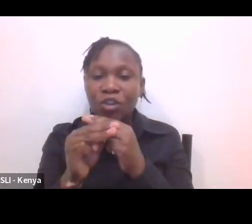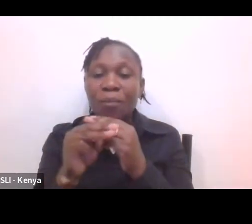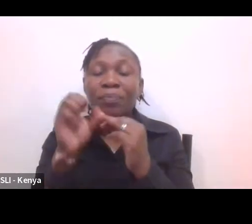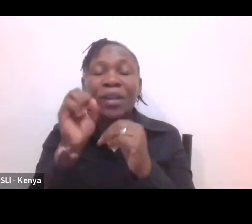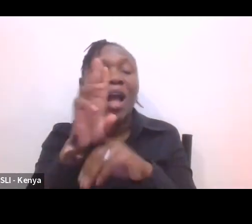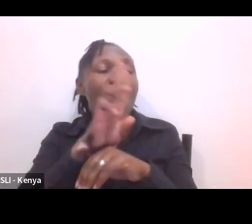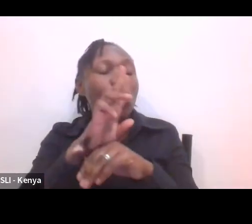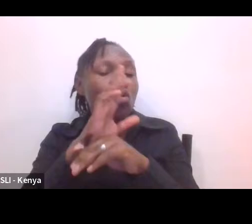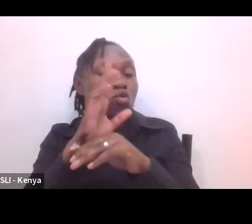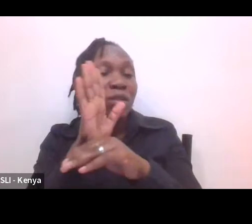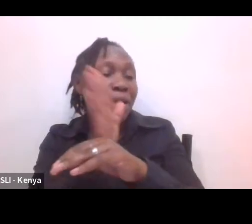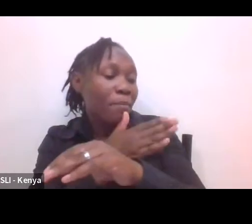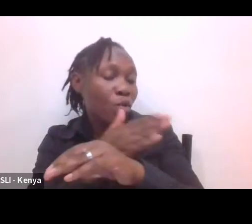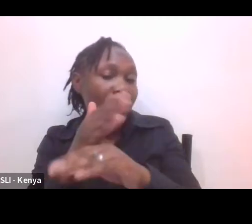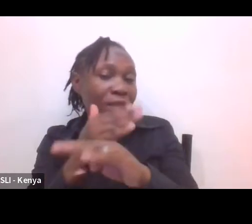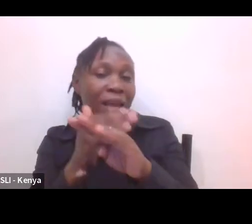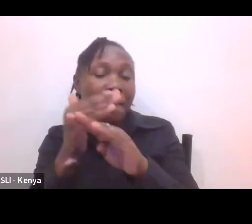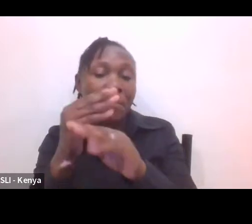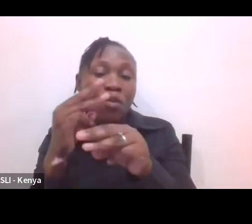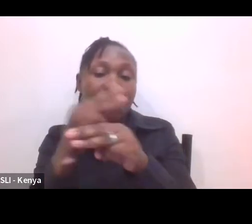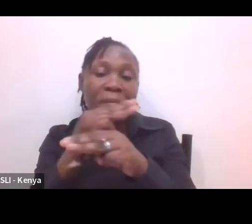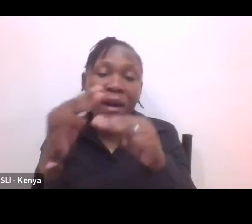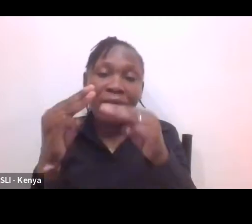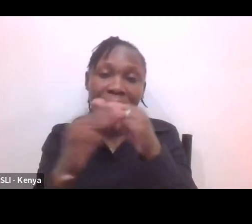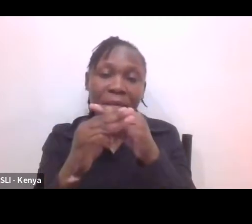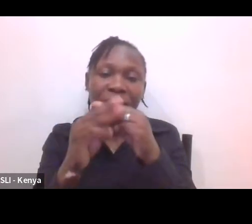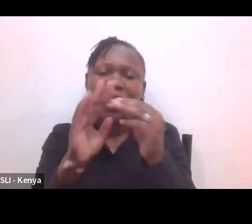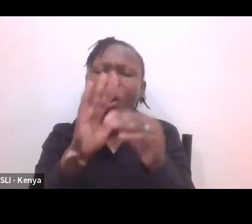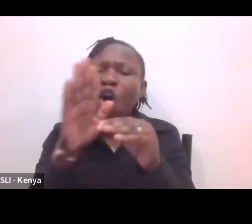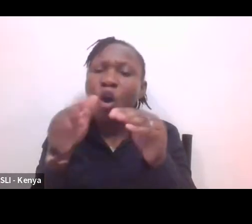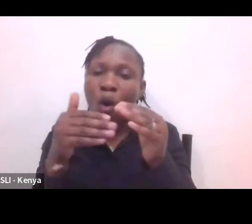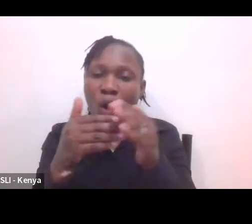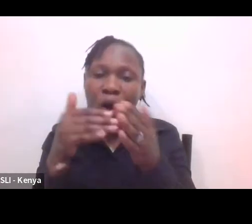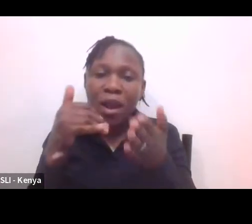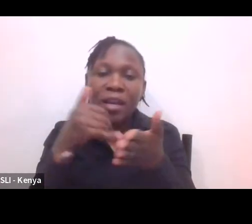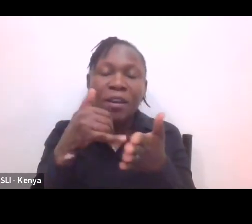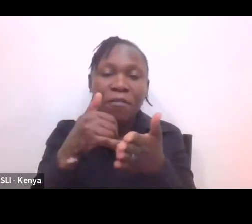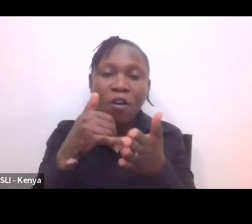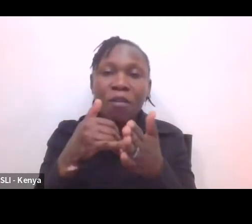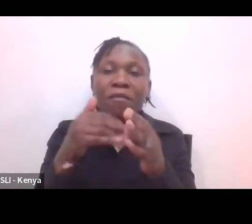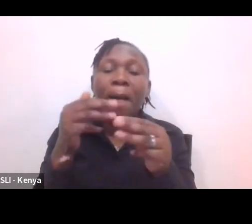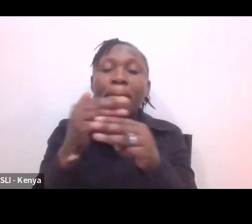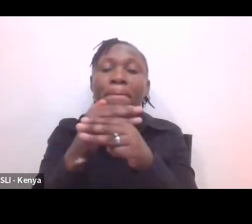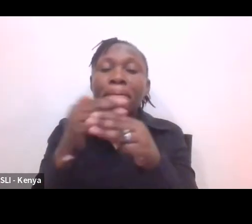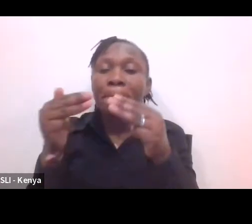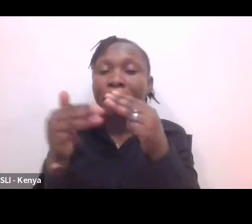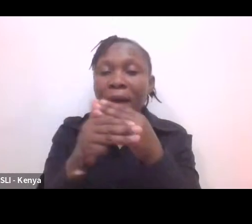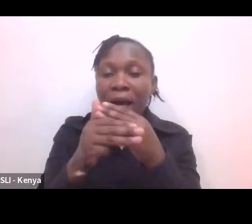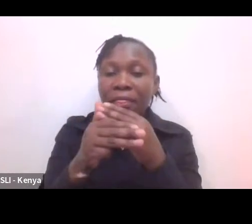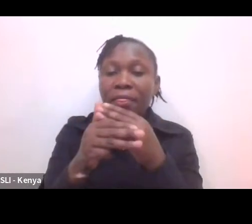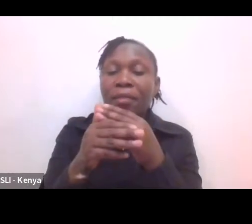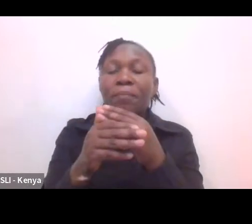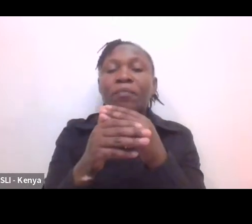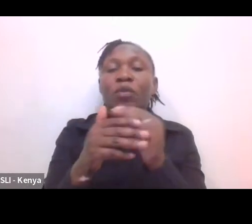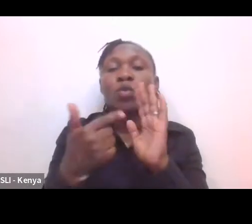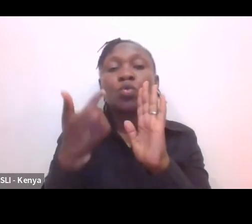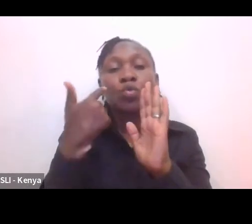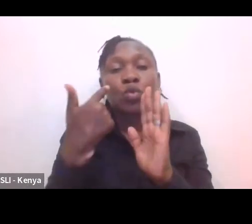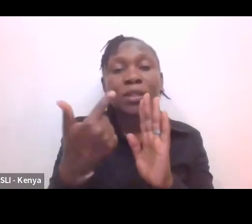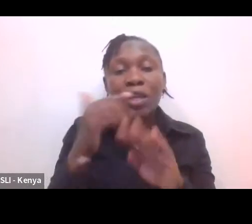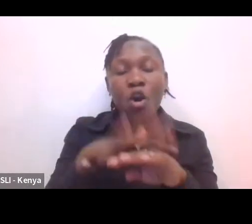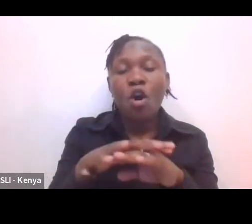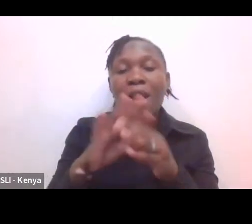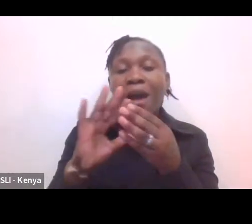rhythms, transposition, modulation, they all involve mathematical principles that give students a better grasp of numbers and how